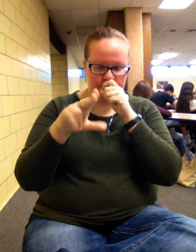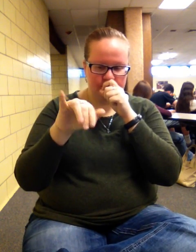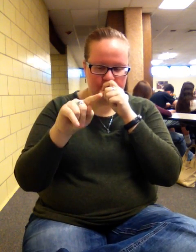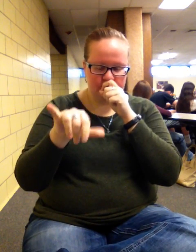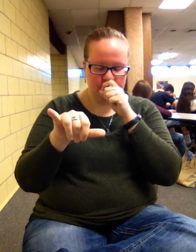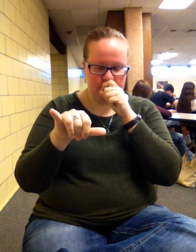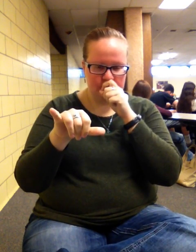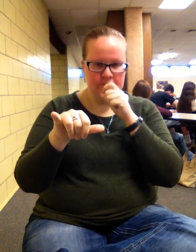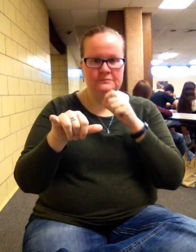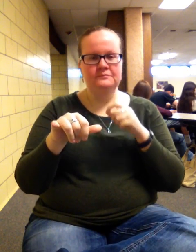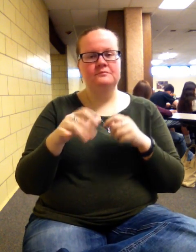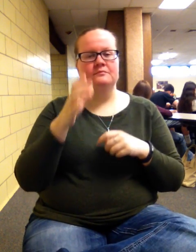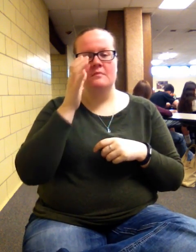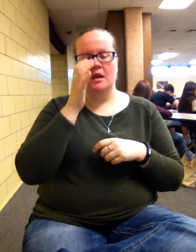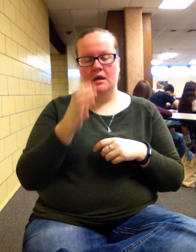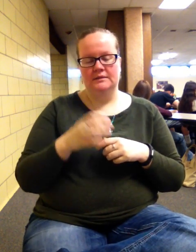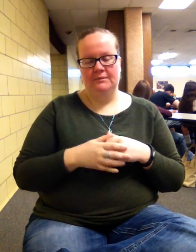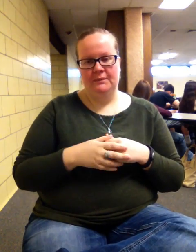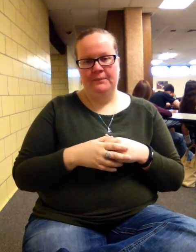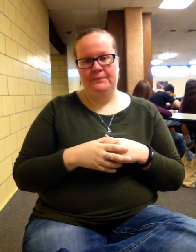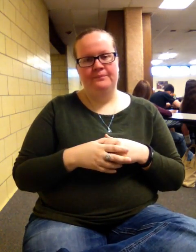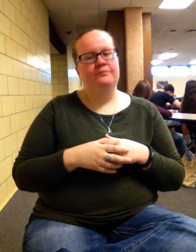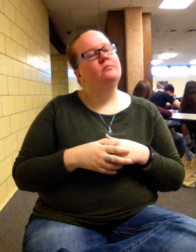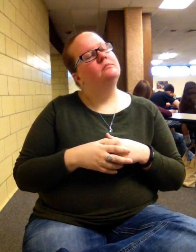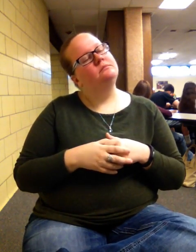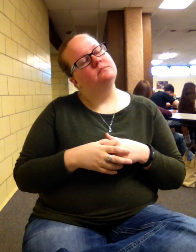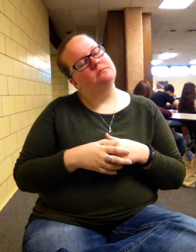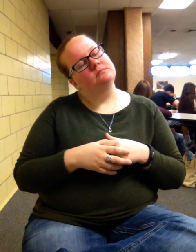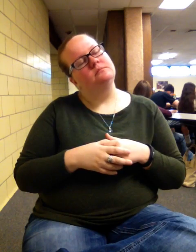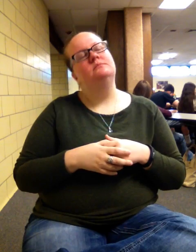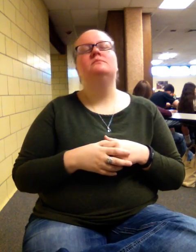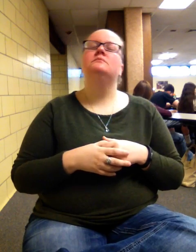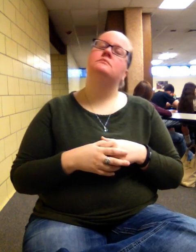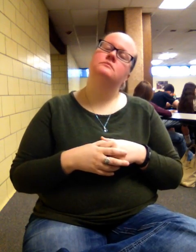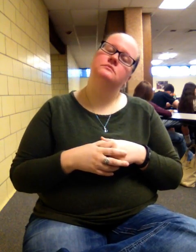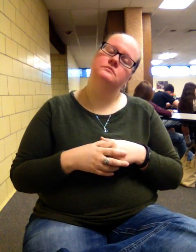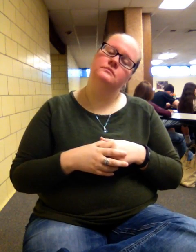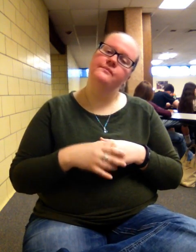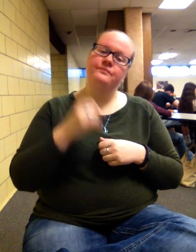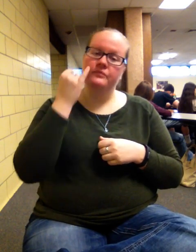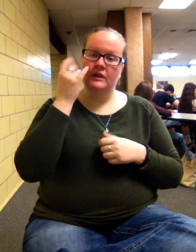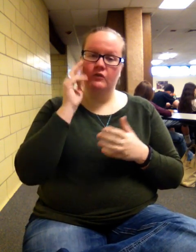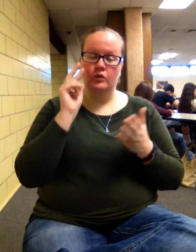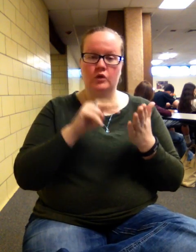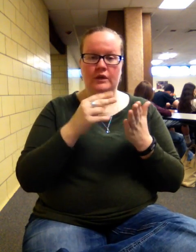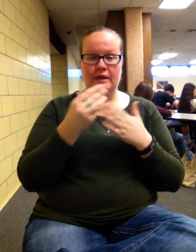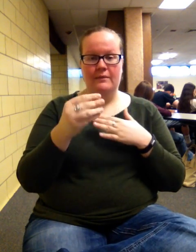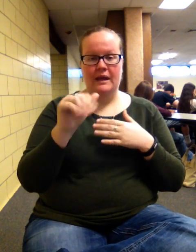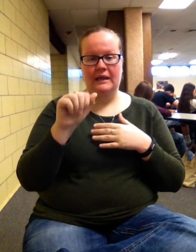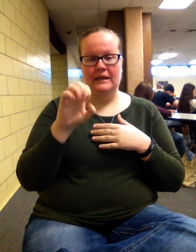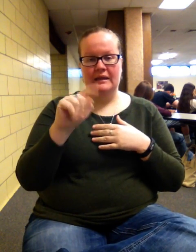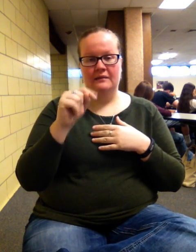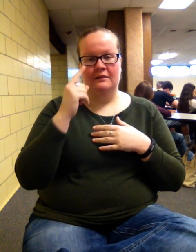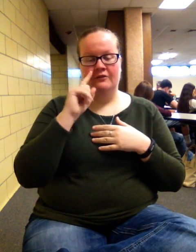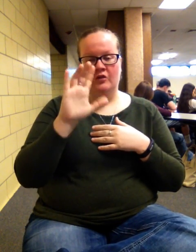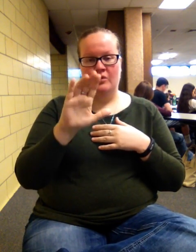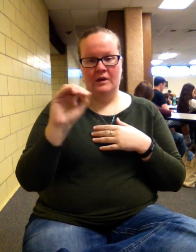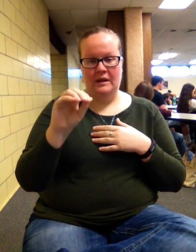So here's the concept. If you're looking at buying assets for your company, you'll be in one of two